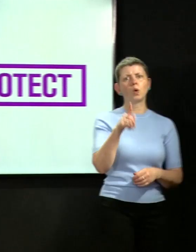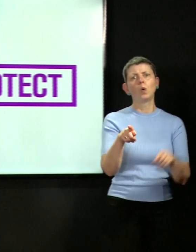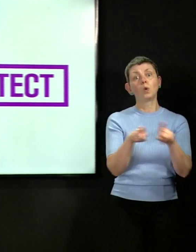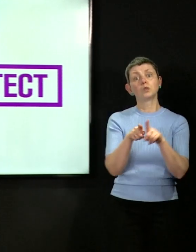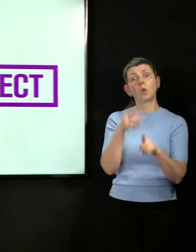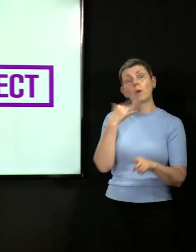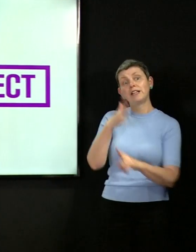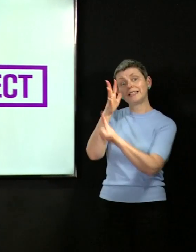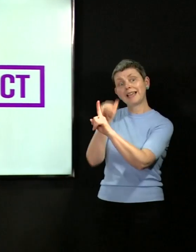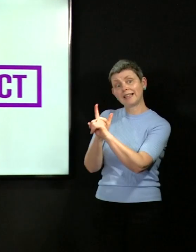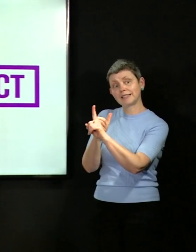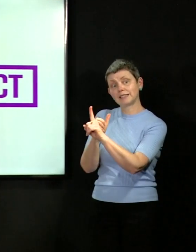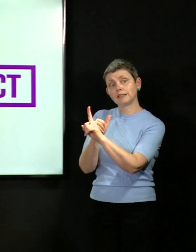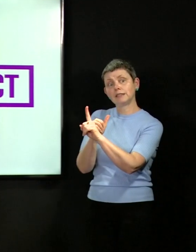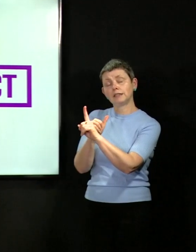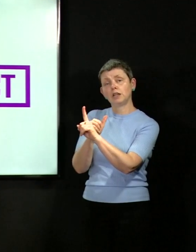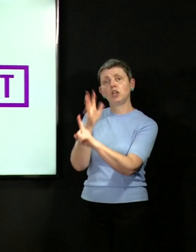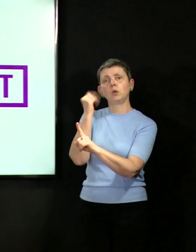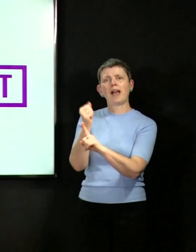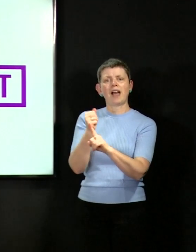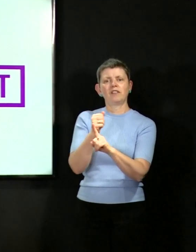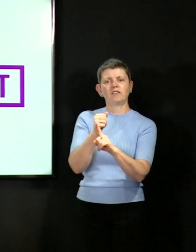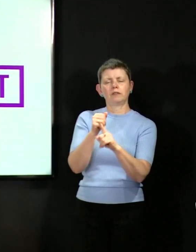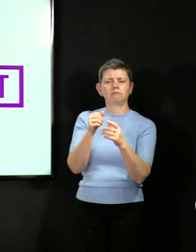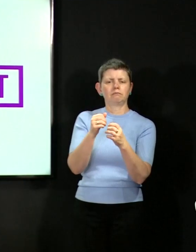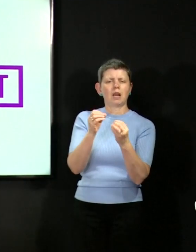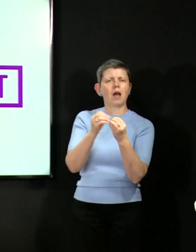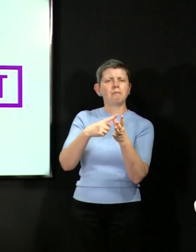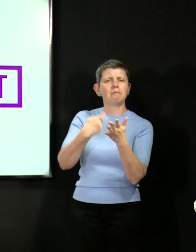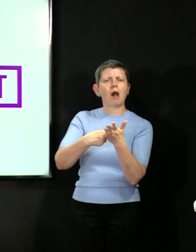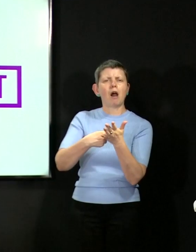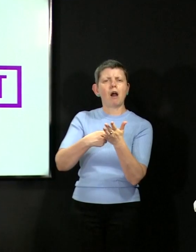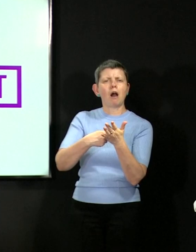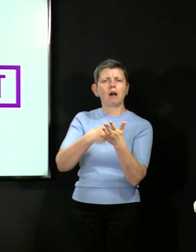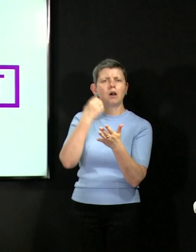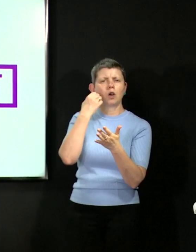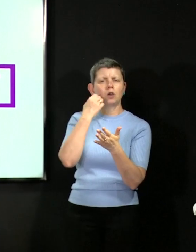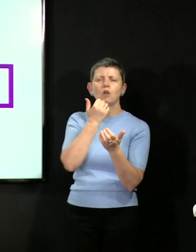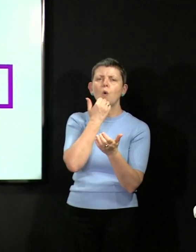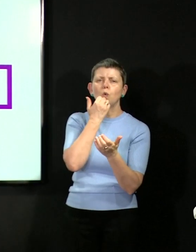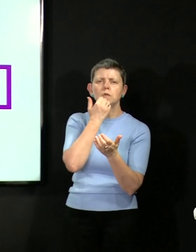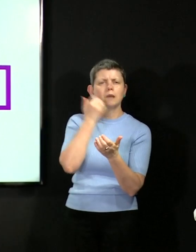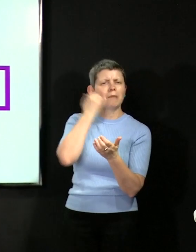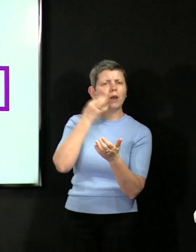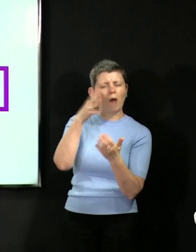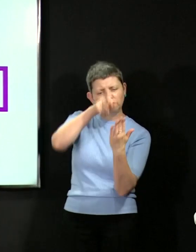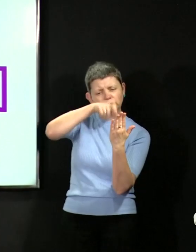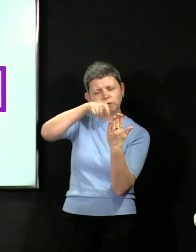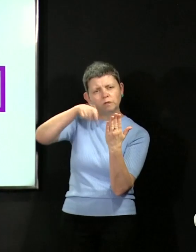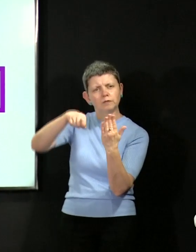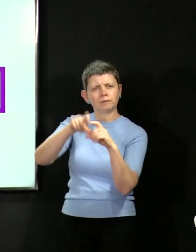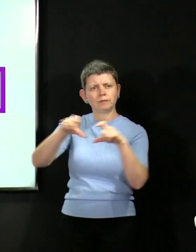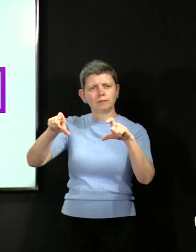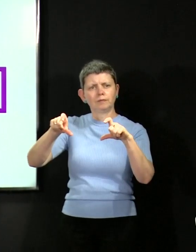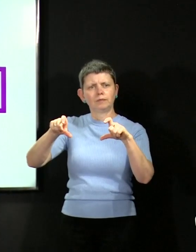the test. So you will only know because you've got the barcode for the test. It would be a fairly